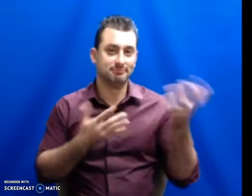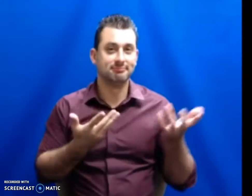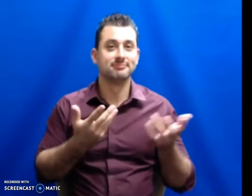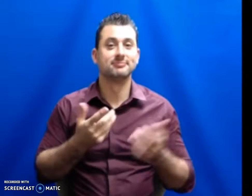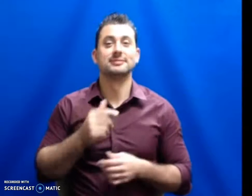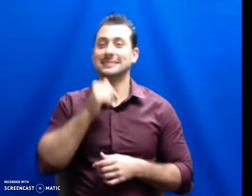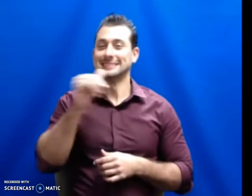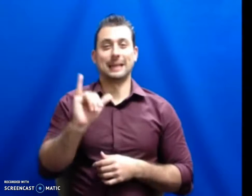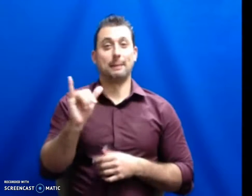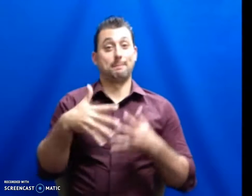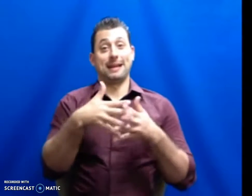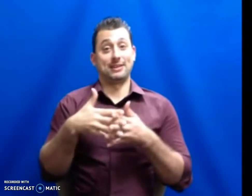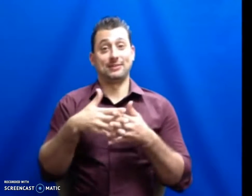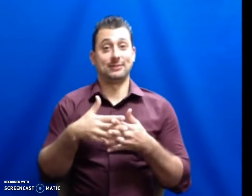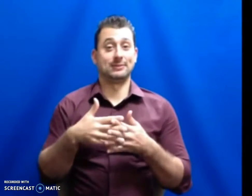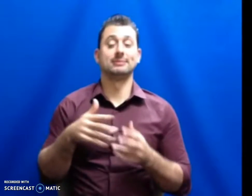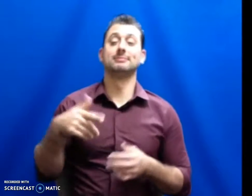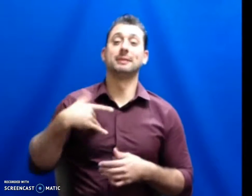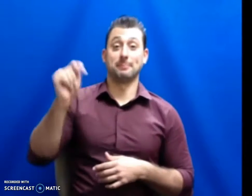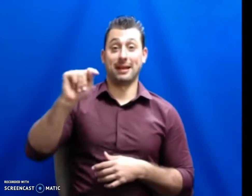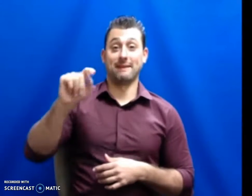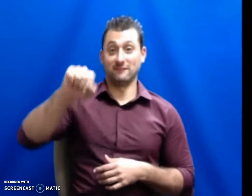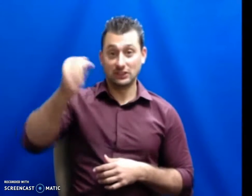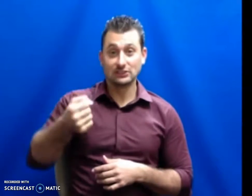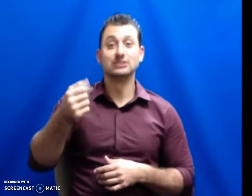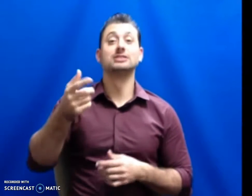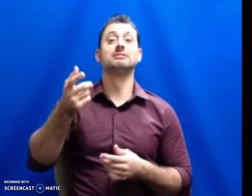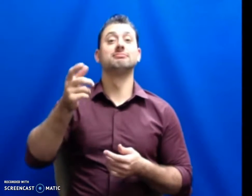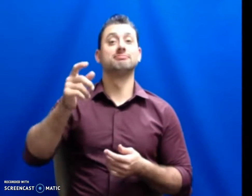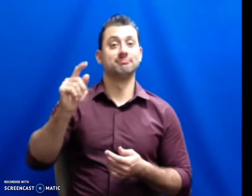to the bathroom. It's just considered dirty. It's not the same way here in America.